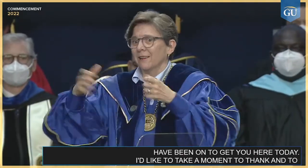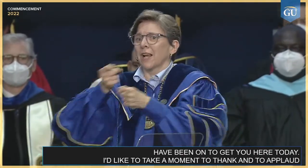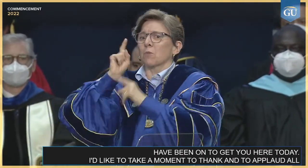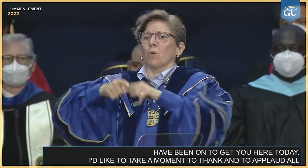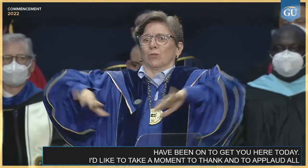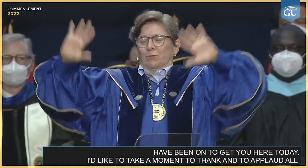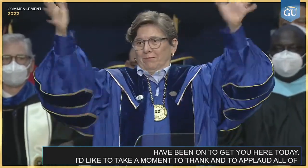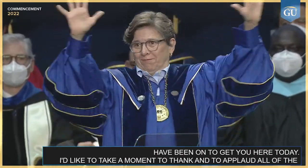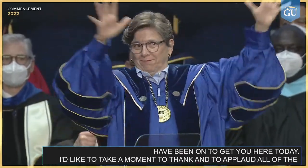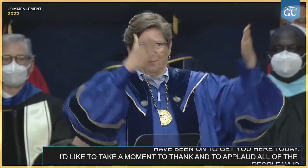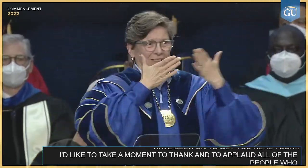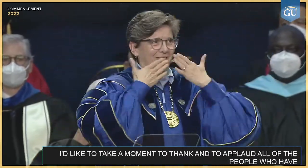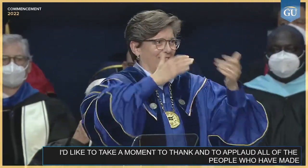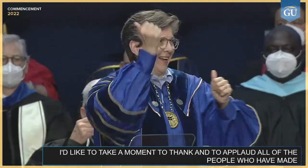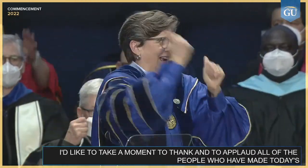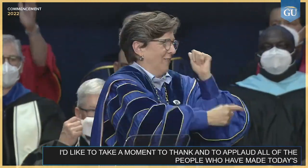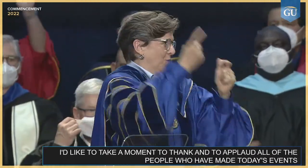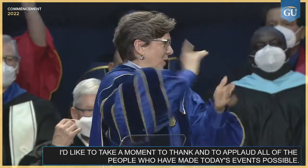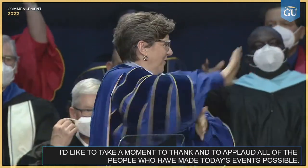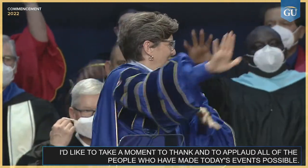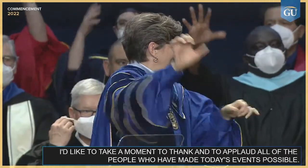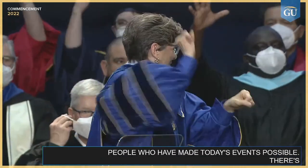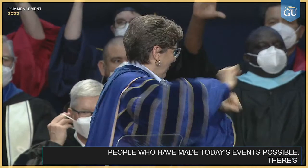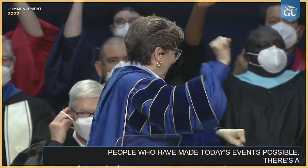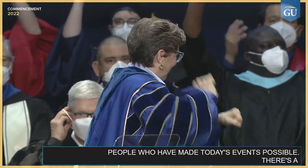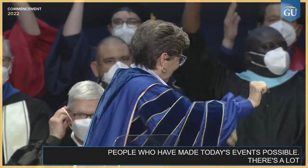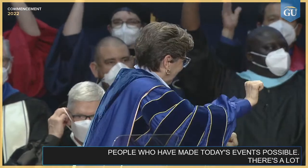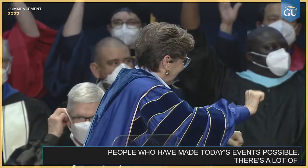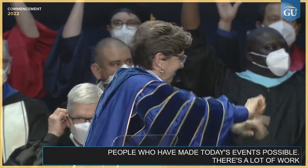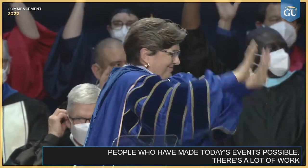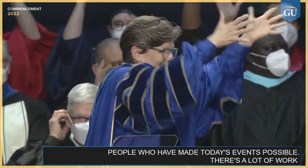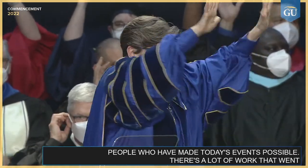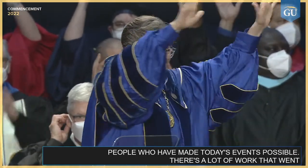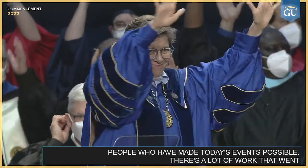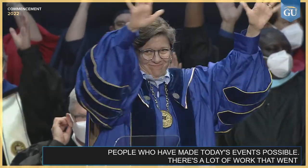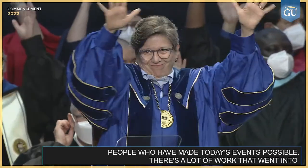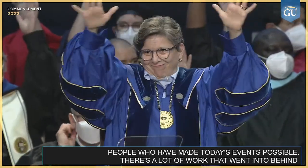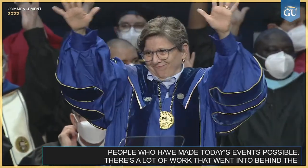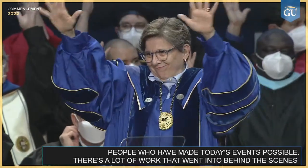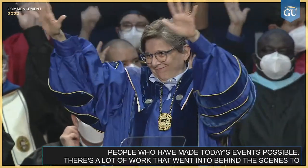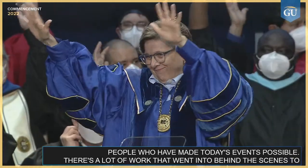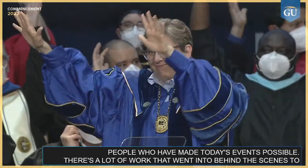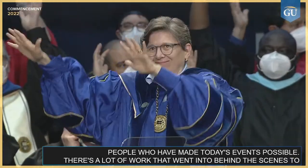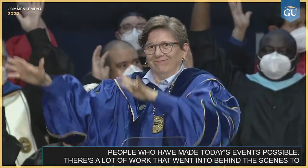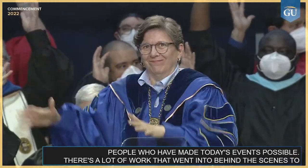the preparation all come together for us to be here today. So thank you all for your hard work.